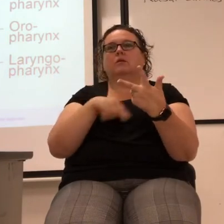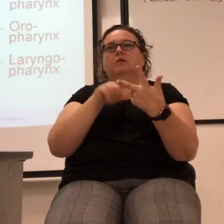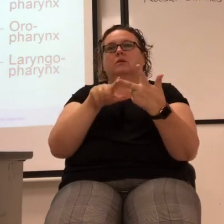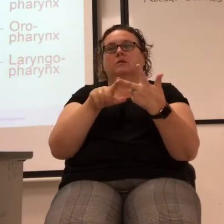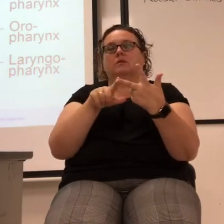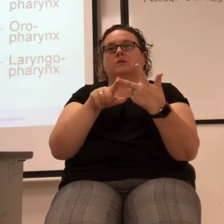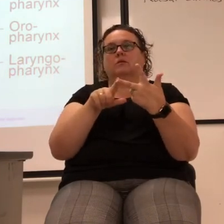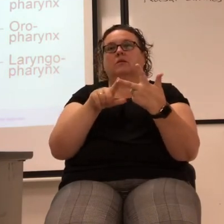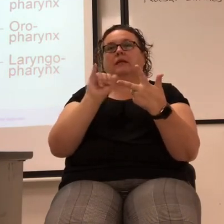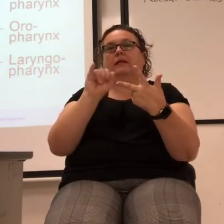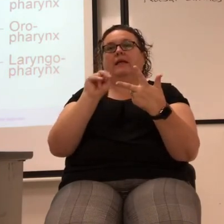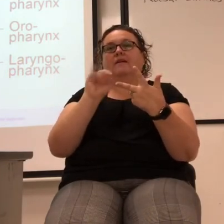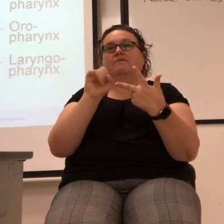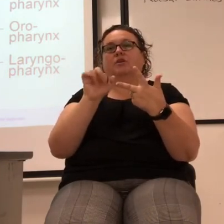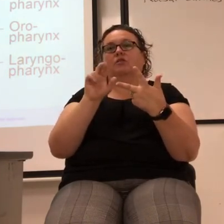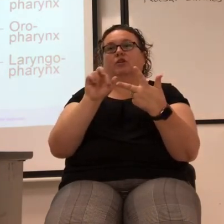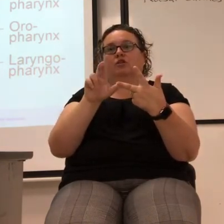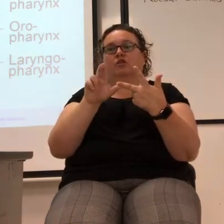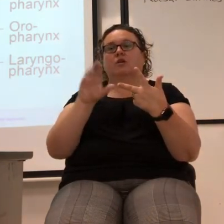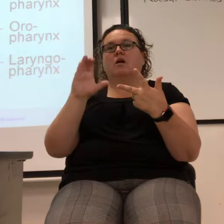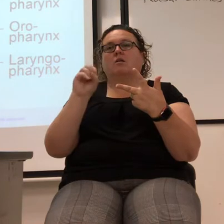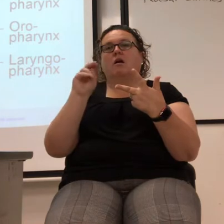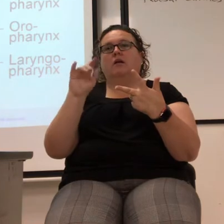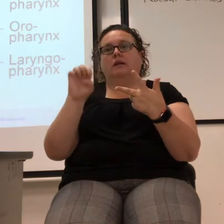middle, inferior conchae.